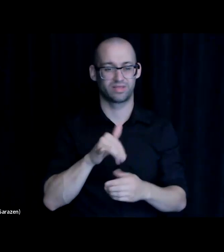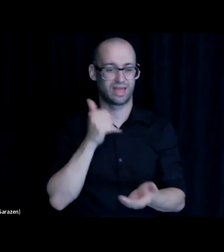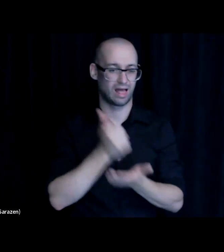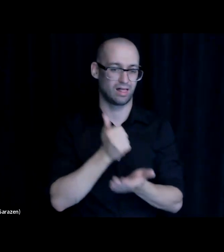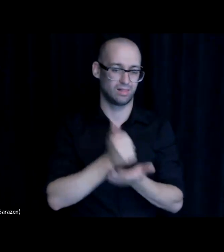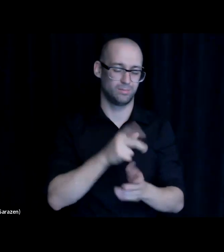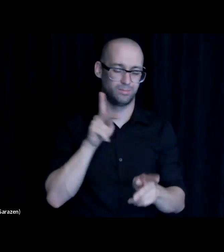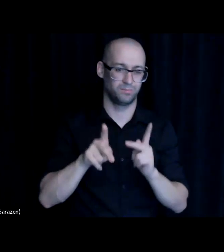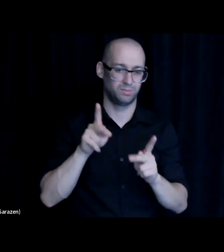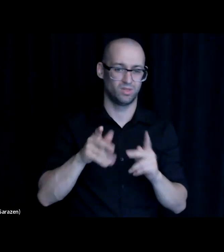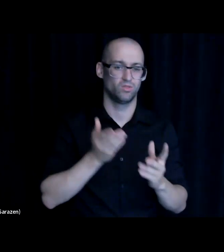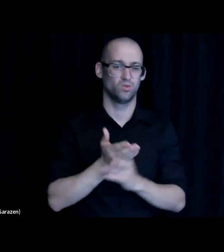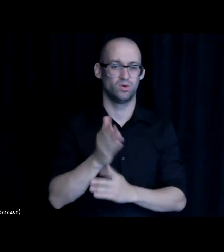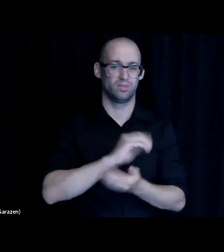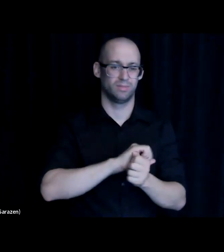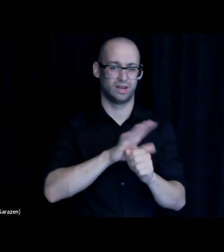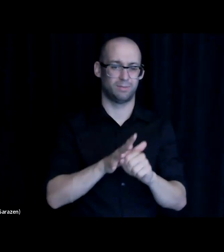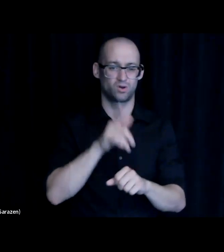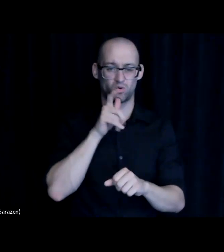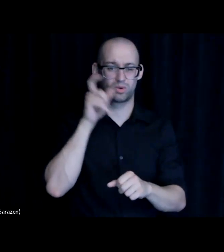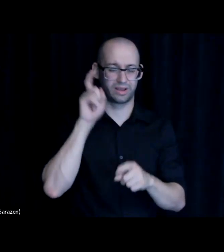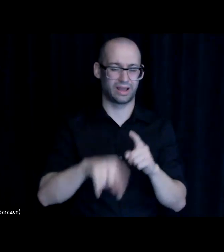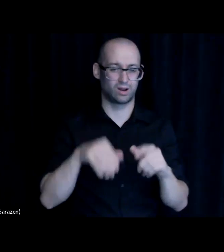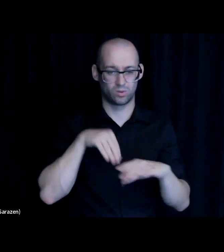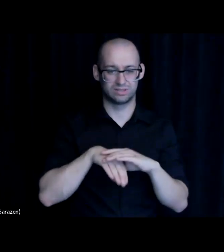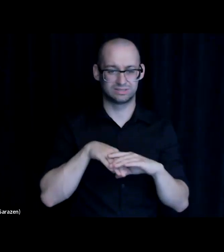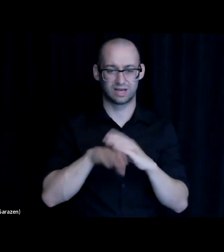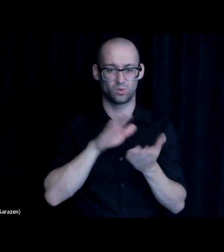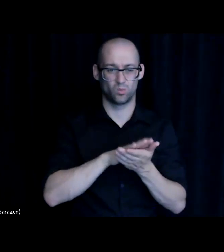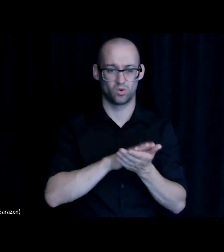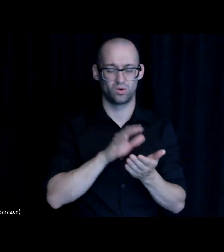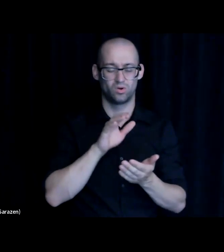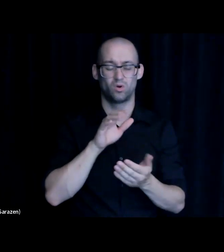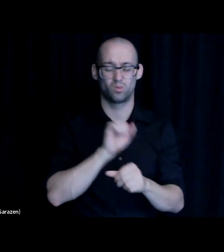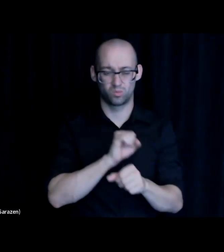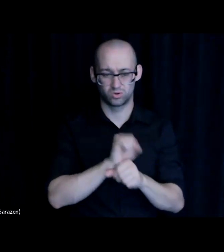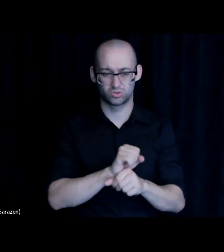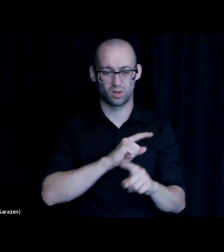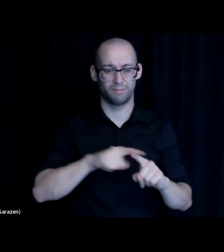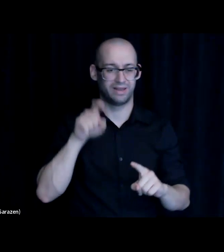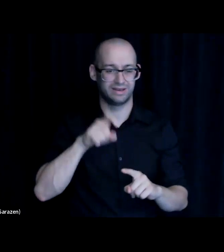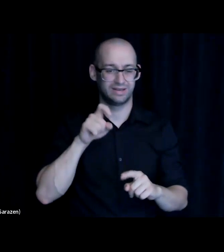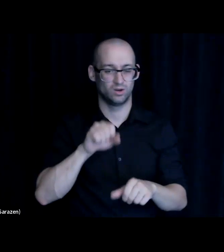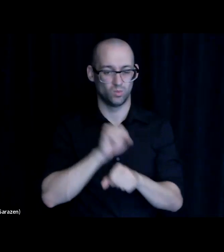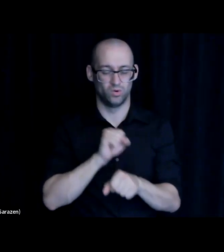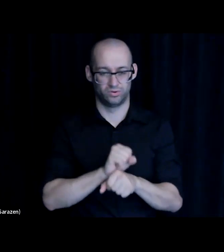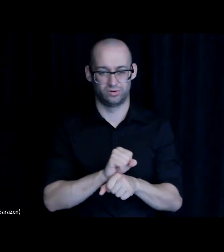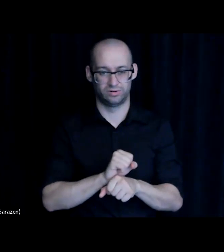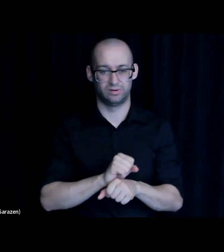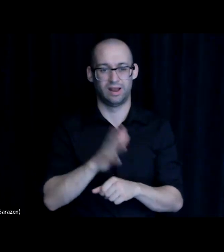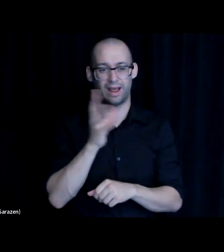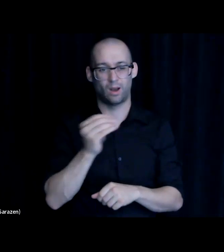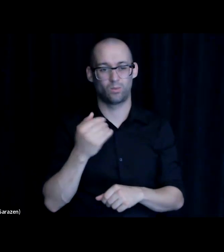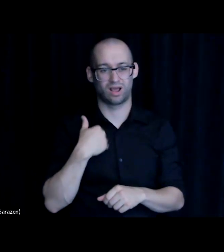people during this pandemic who could not go into work but needed to get work done. We also worked with our partners at Columbia College, our